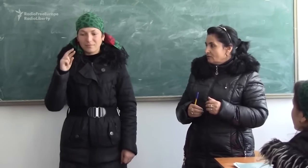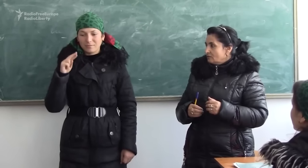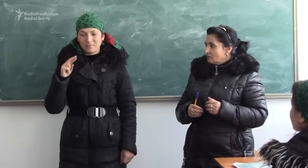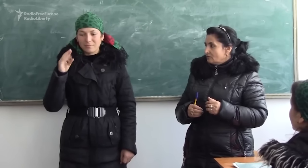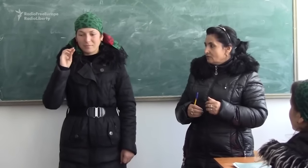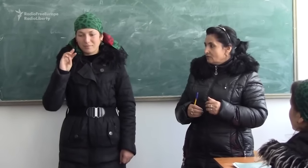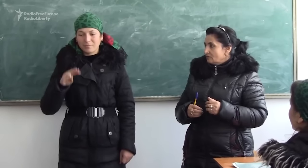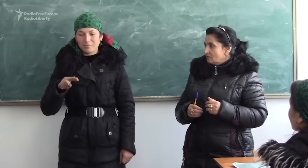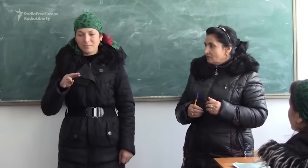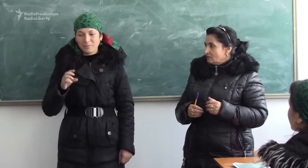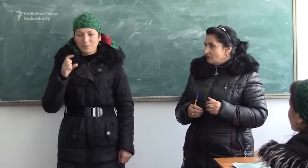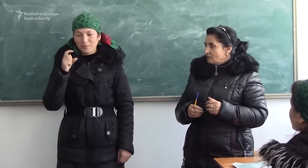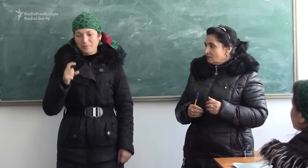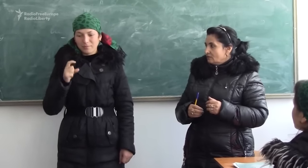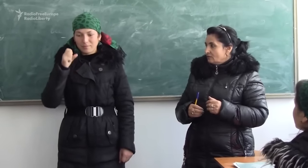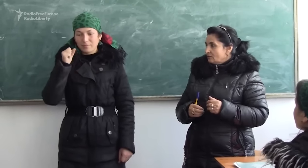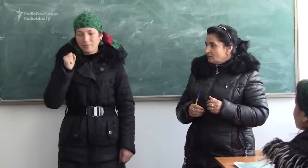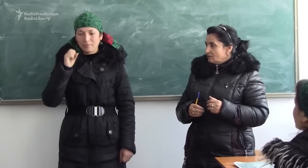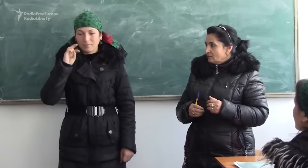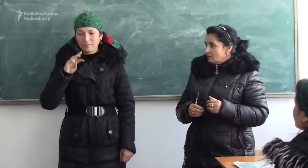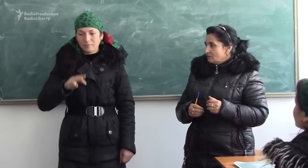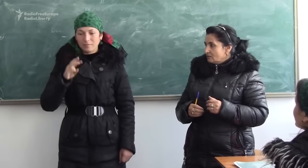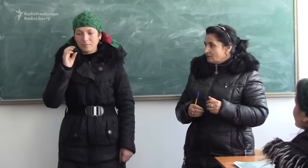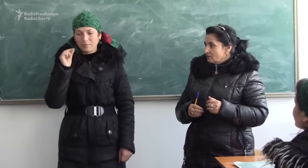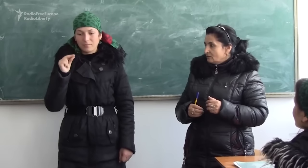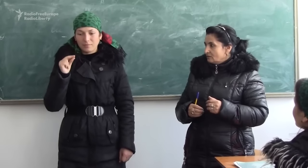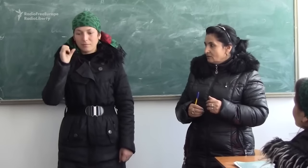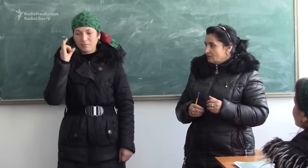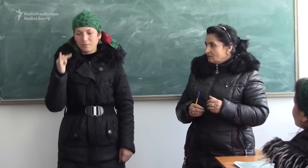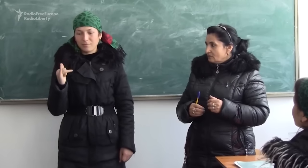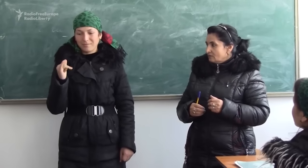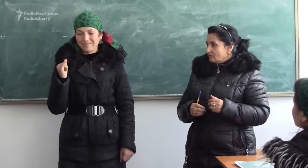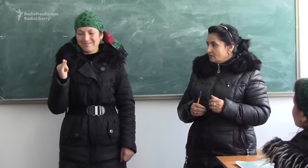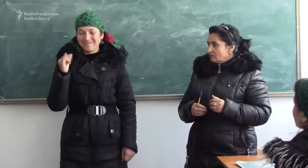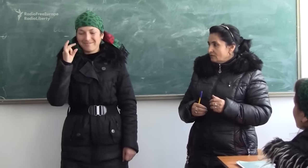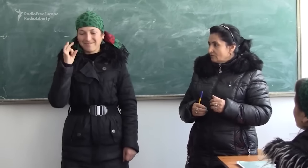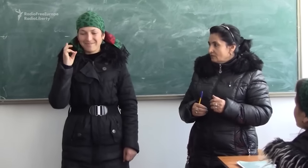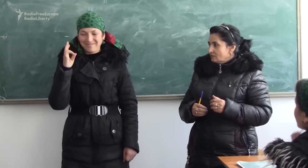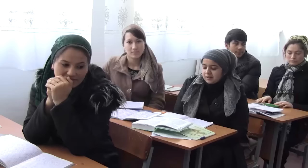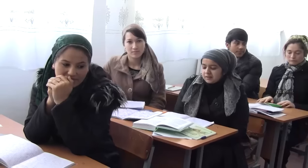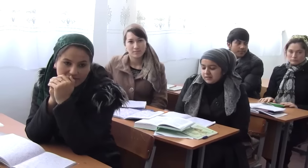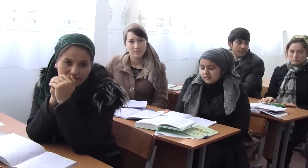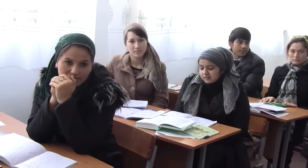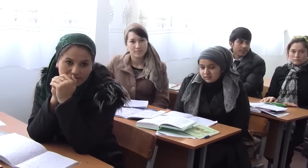There are more than 30,000 deaf people in Tajikistan, but there are only 3 fully qualified sign language translators in the